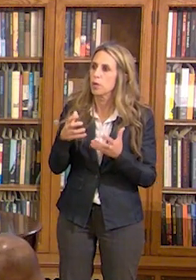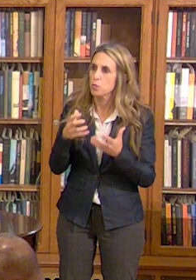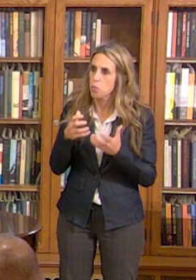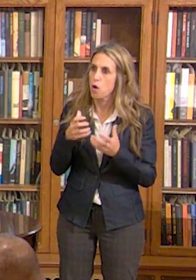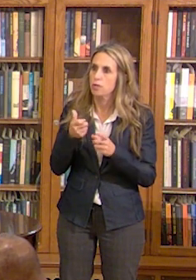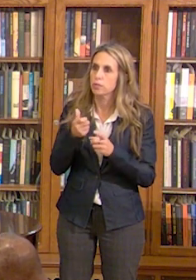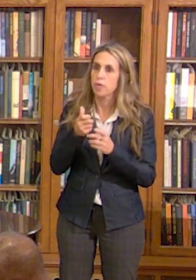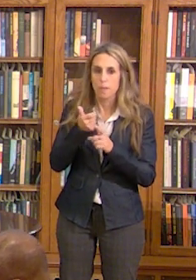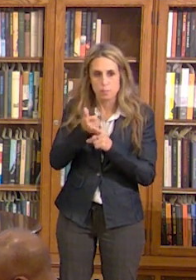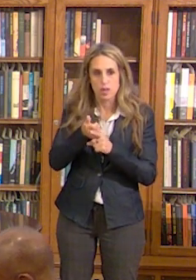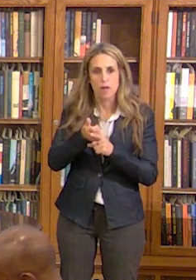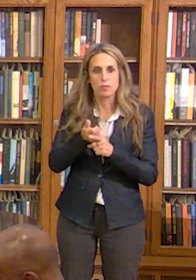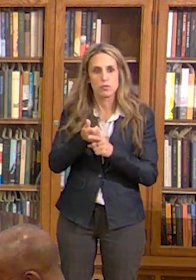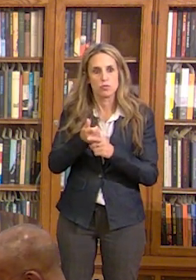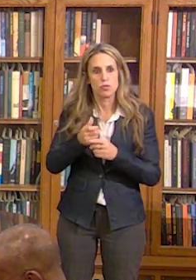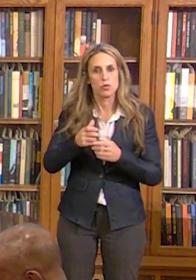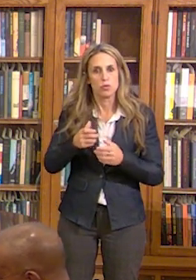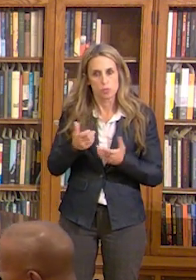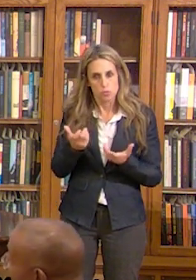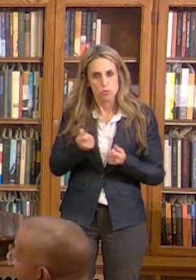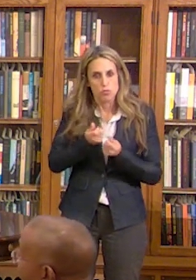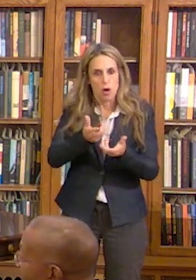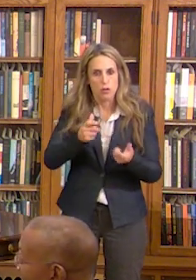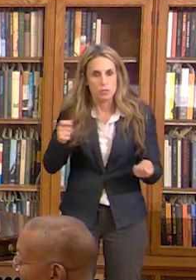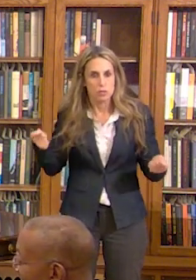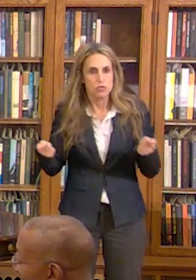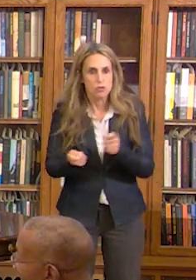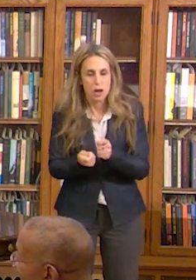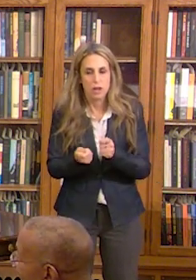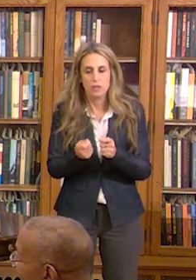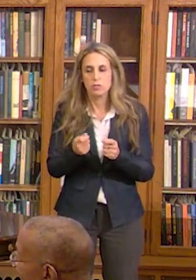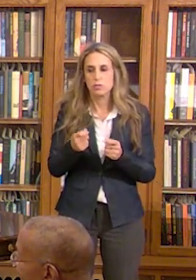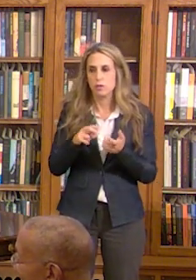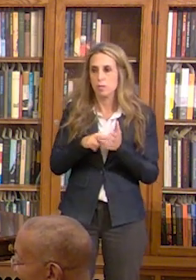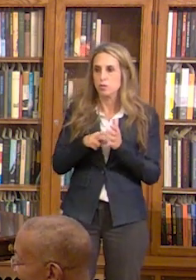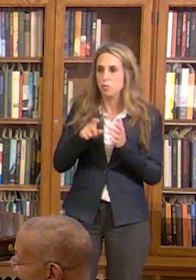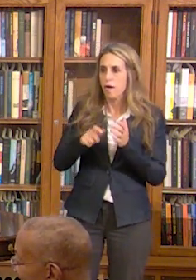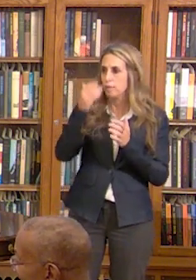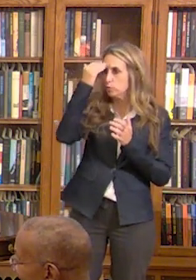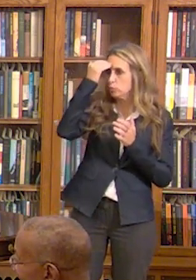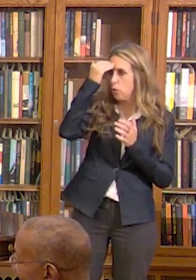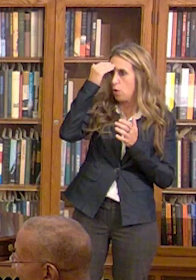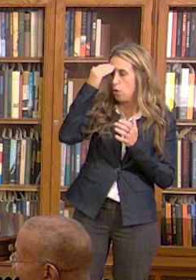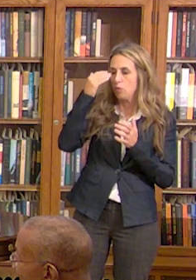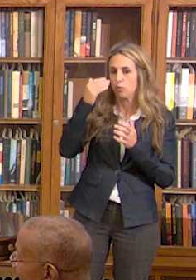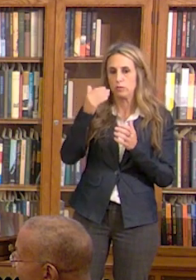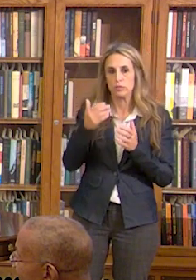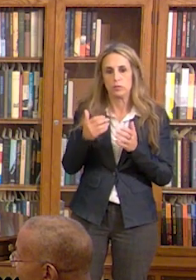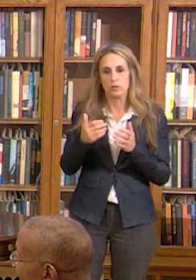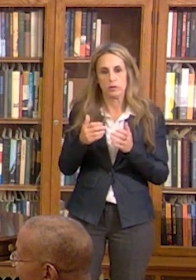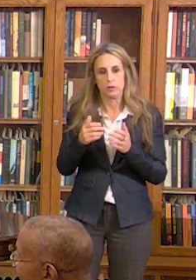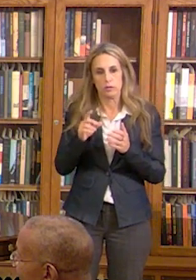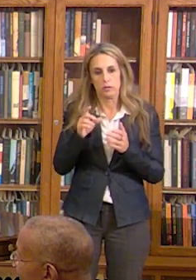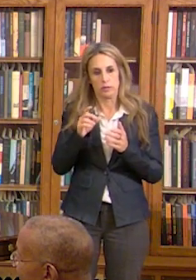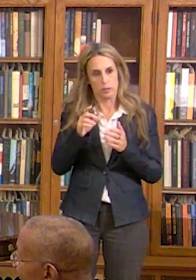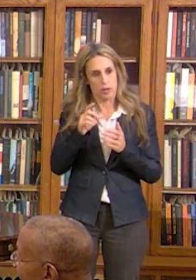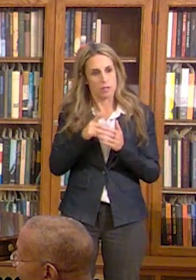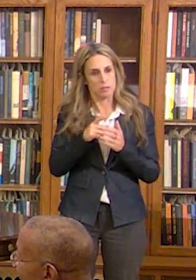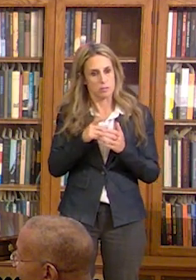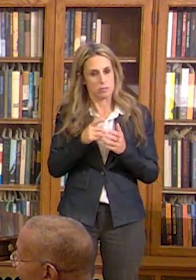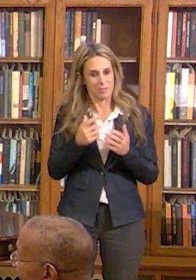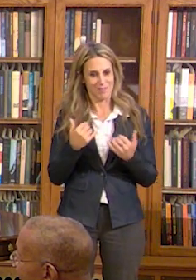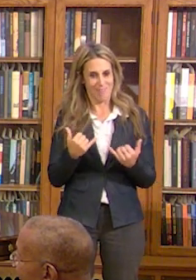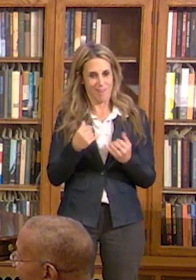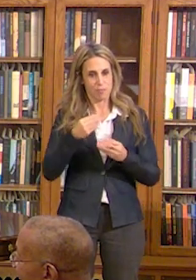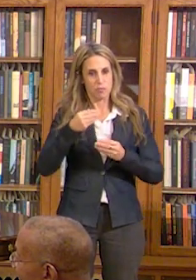change and in order to be agents of change you have to know the history and so that is where we are with our with this generation they